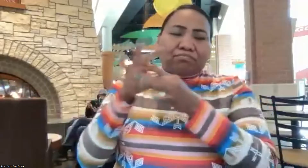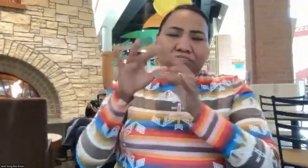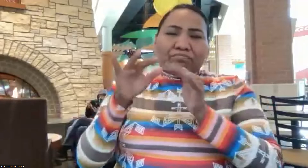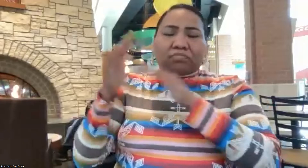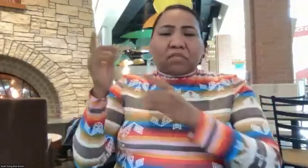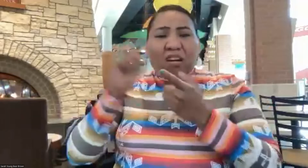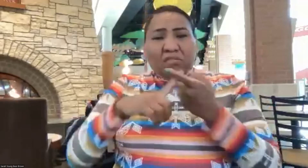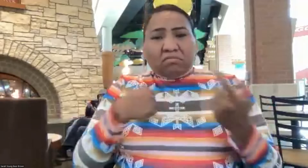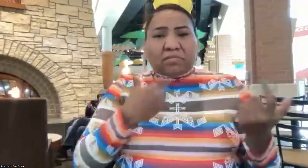people.